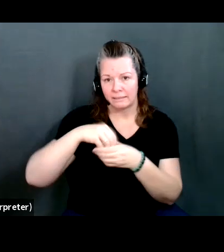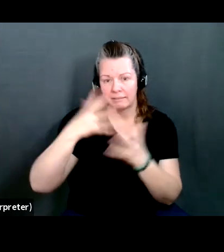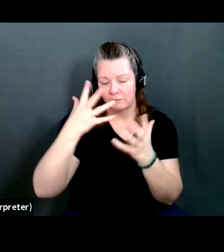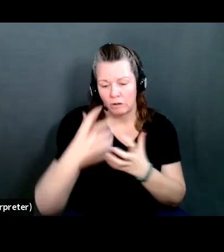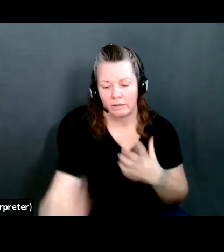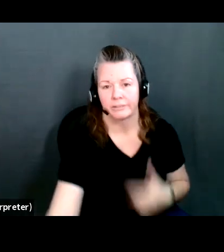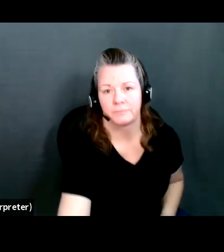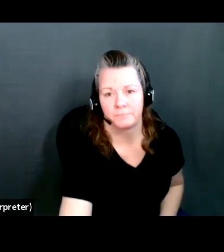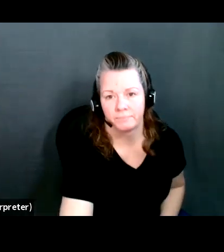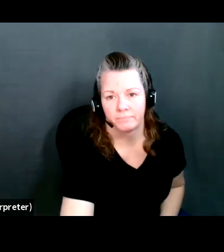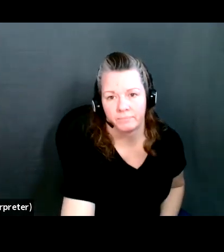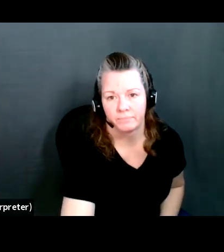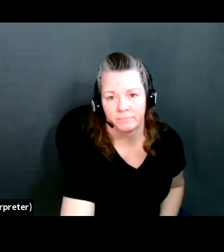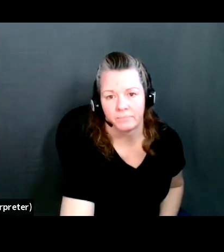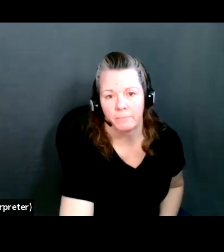Horse in the Dark,